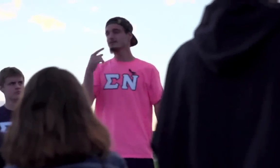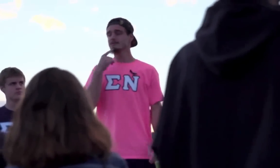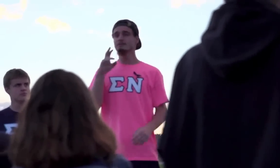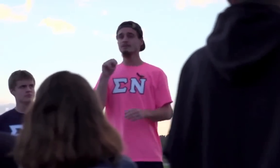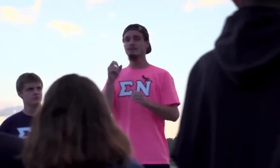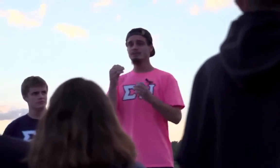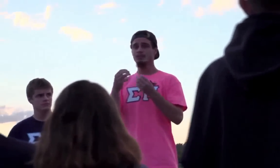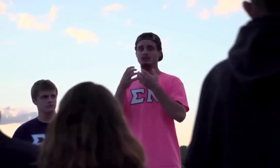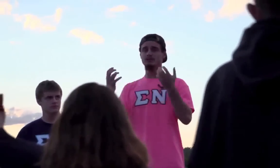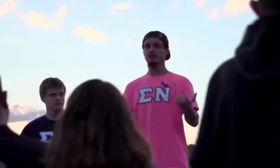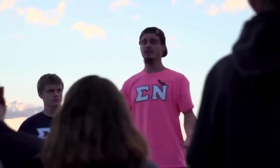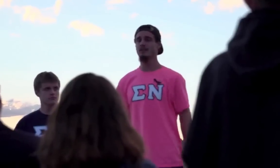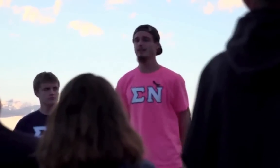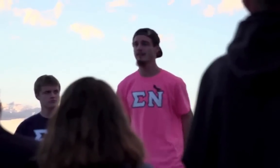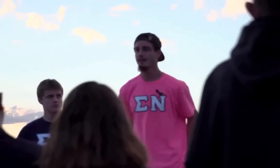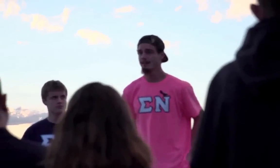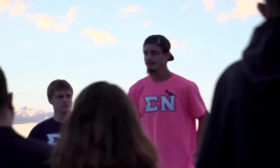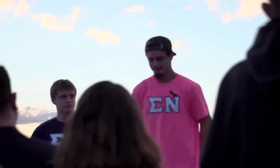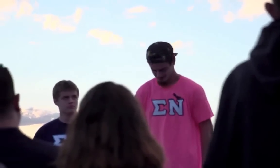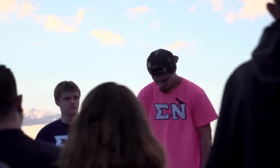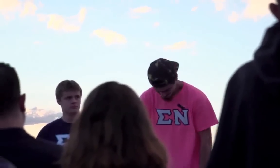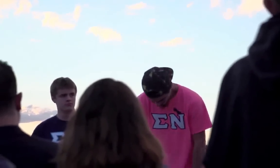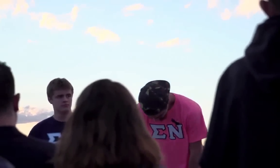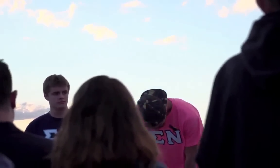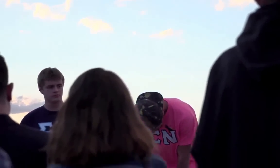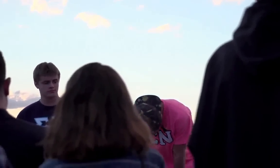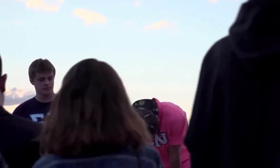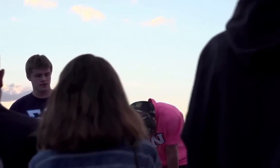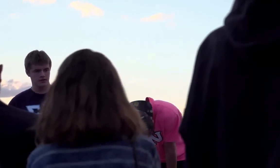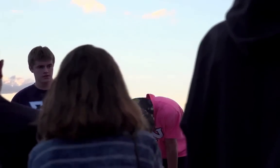I'm gonna miss him so much.